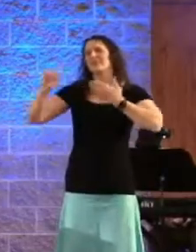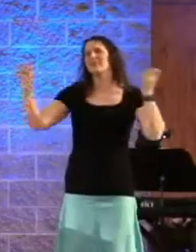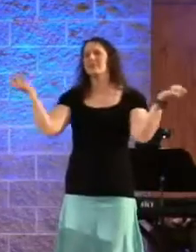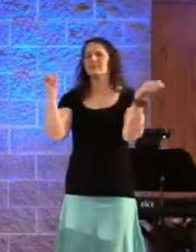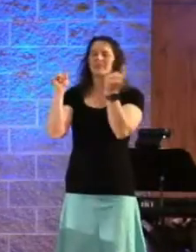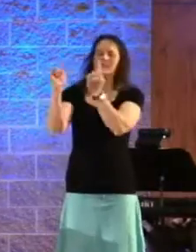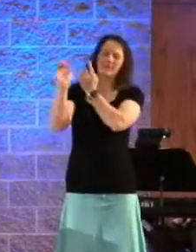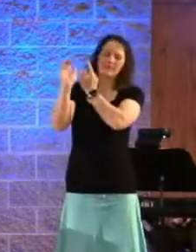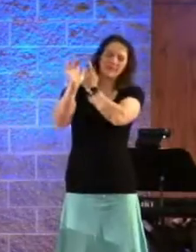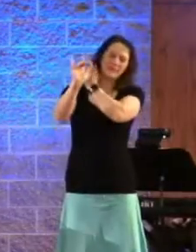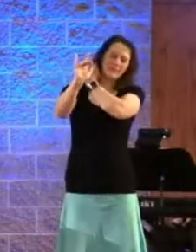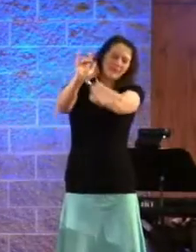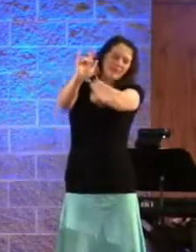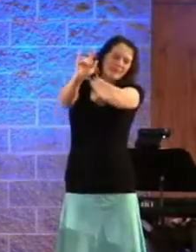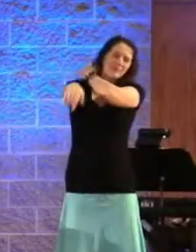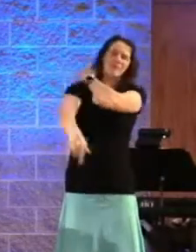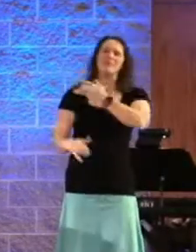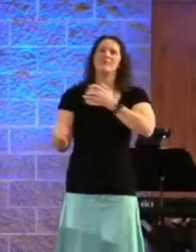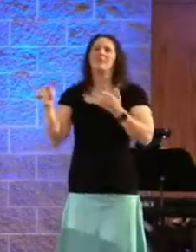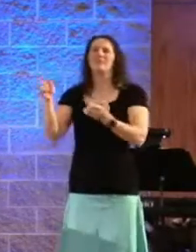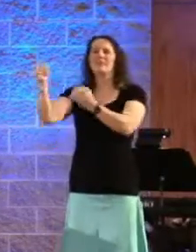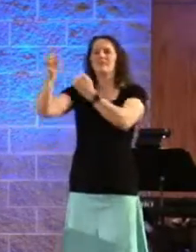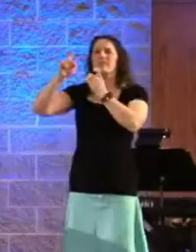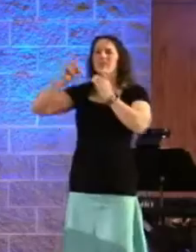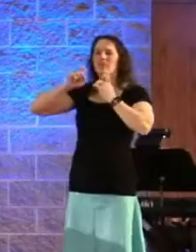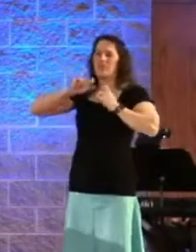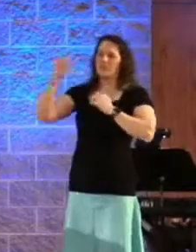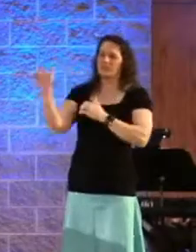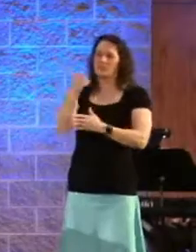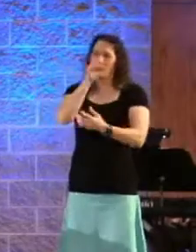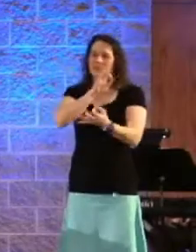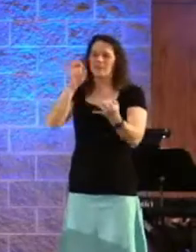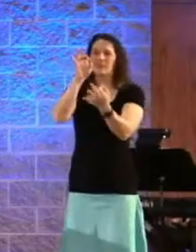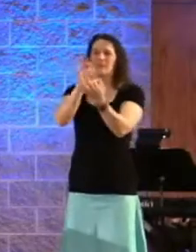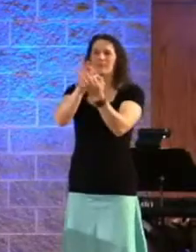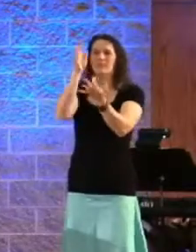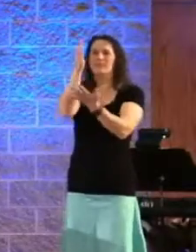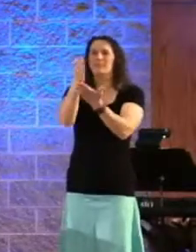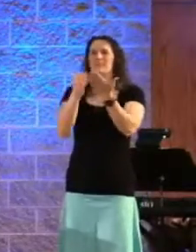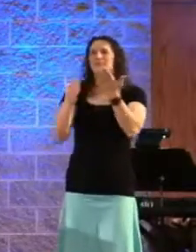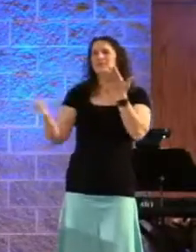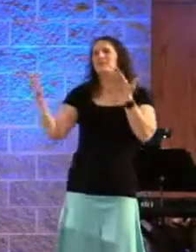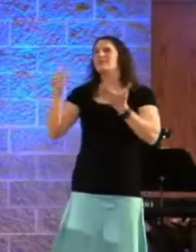of every perfect thing, to you be the glory.